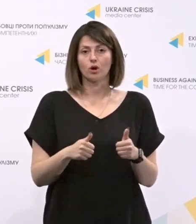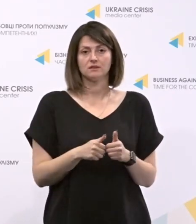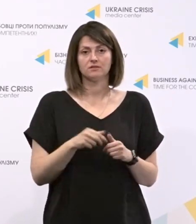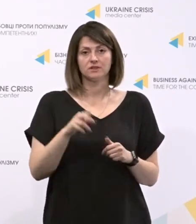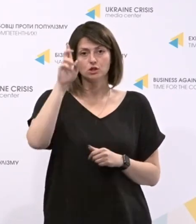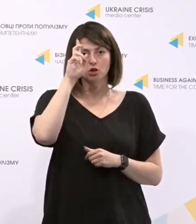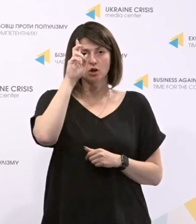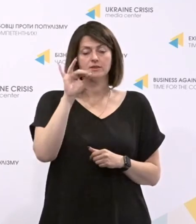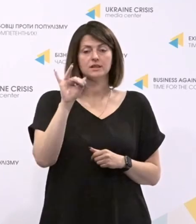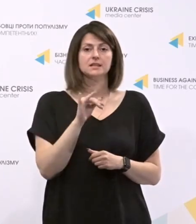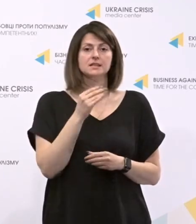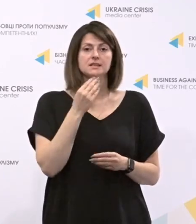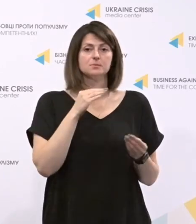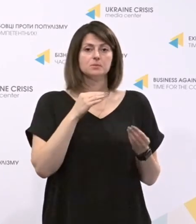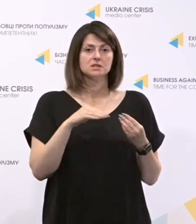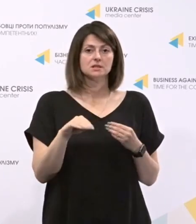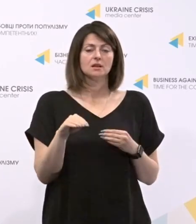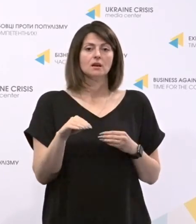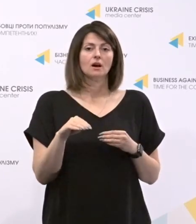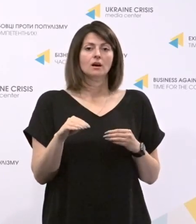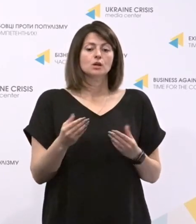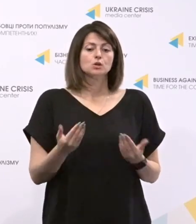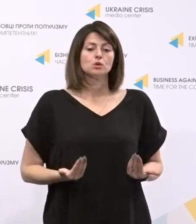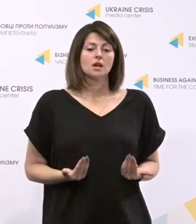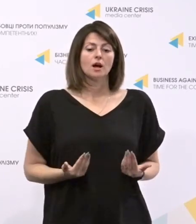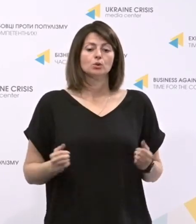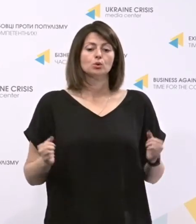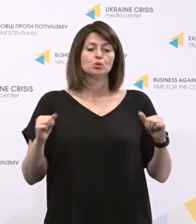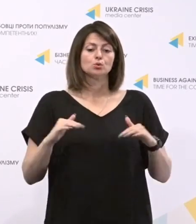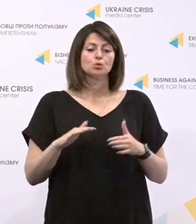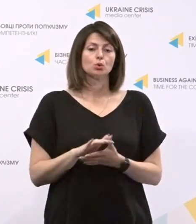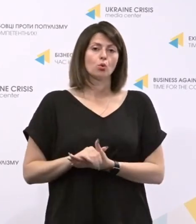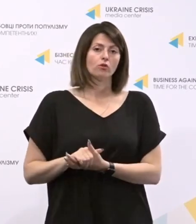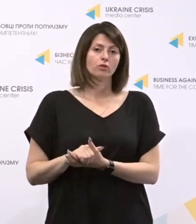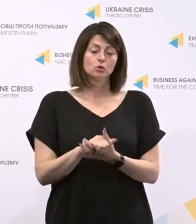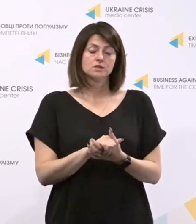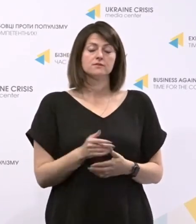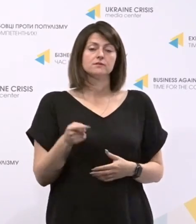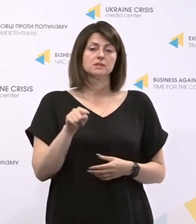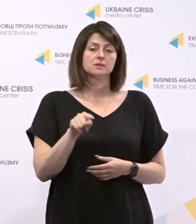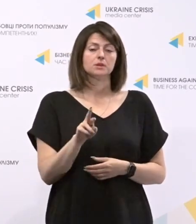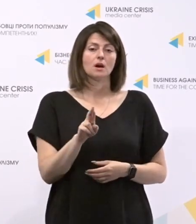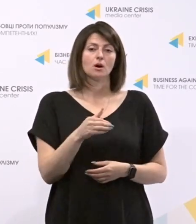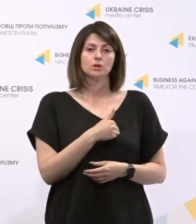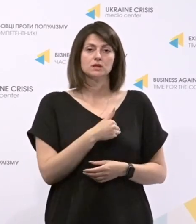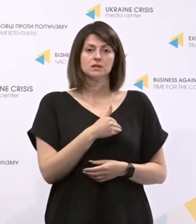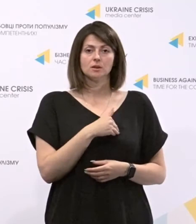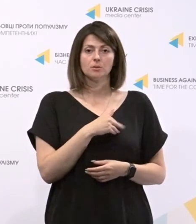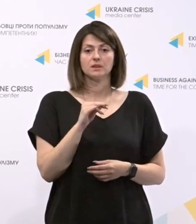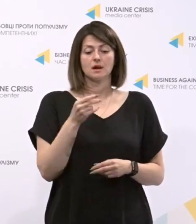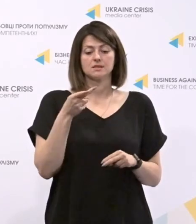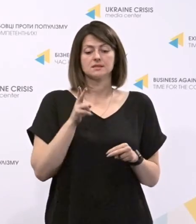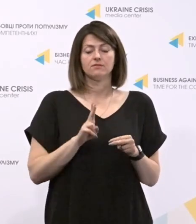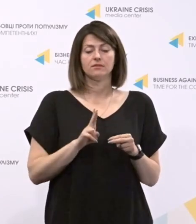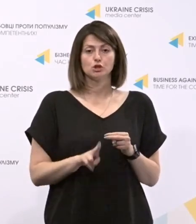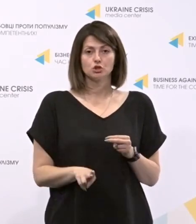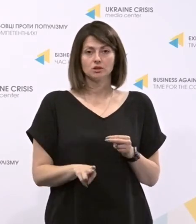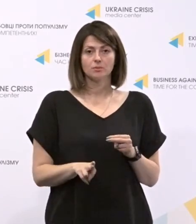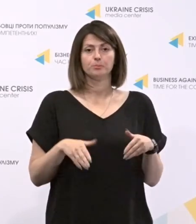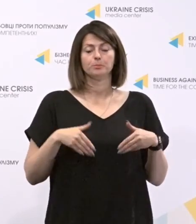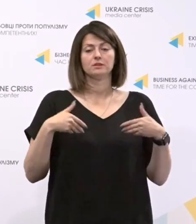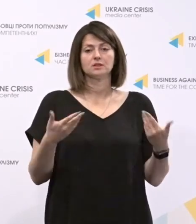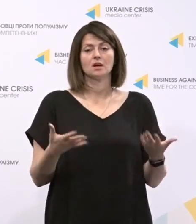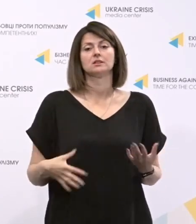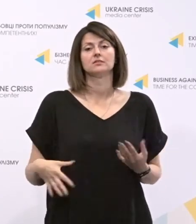Before concluding, however, I would like to congratulate all those who participated in the March of Equality in Kiev last